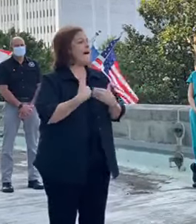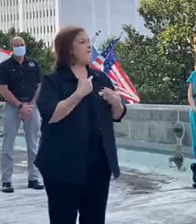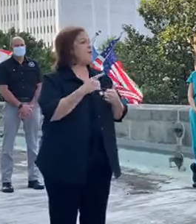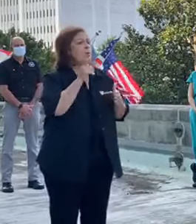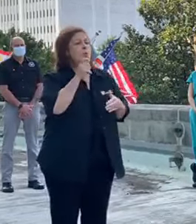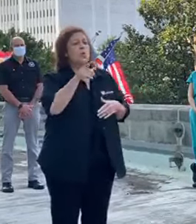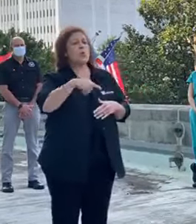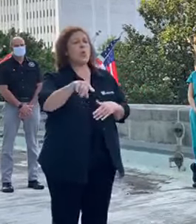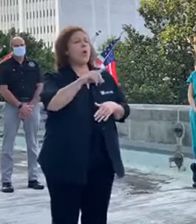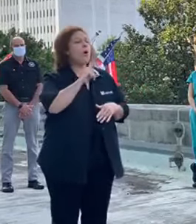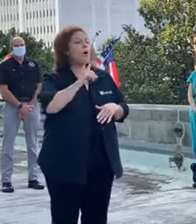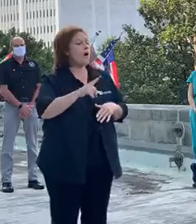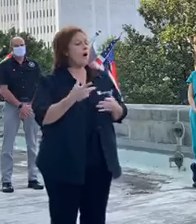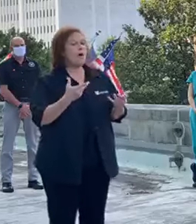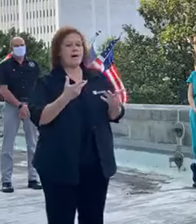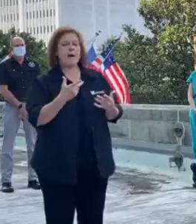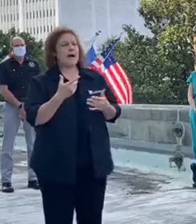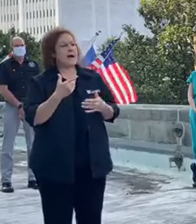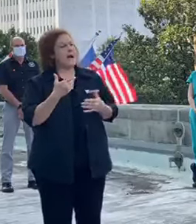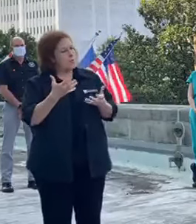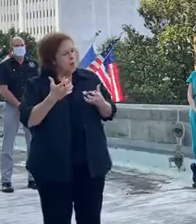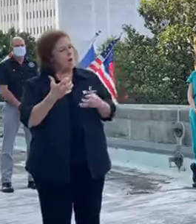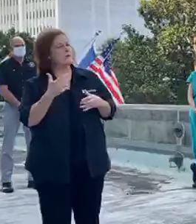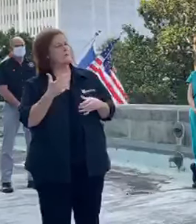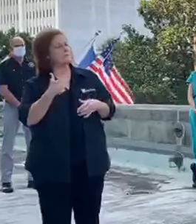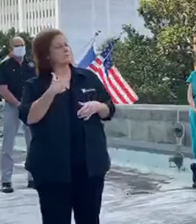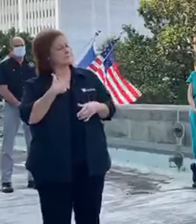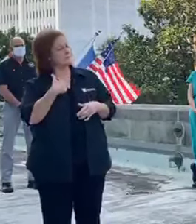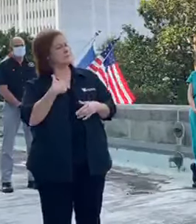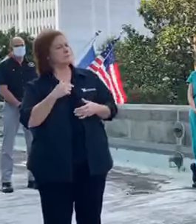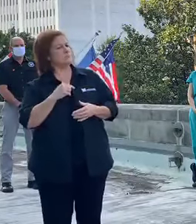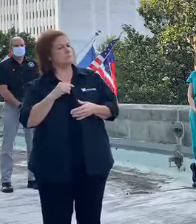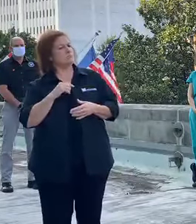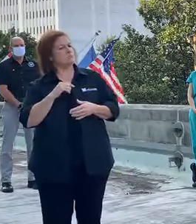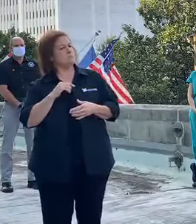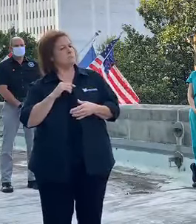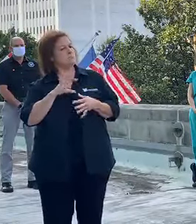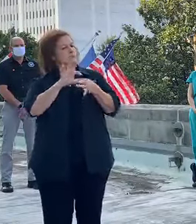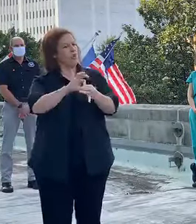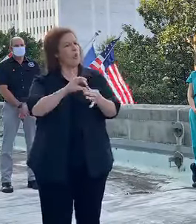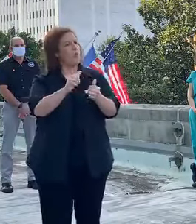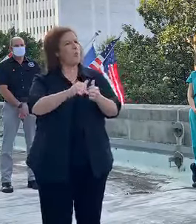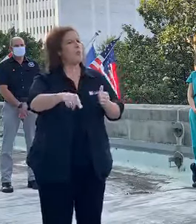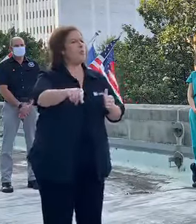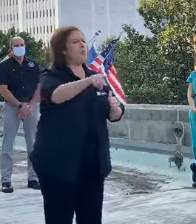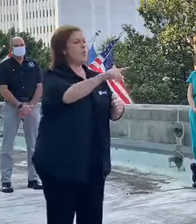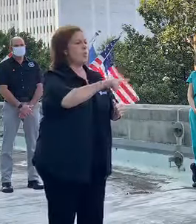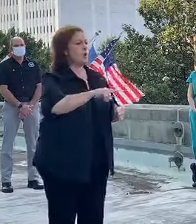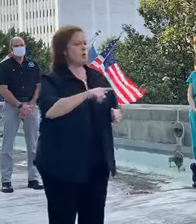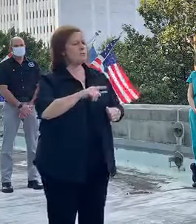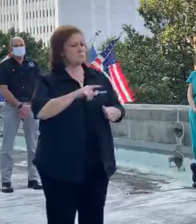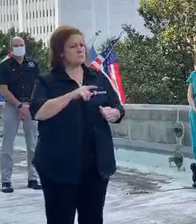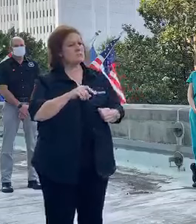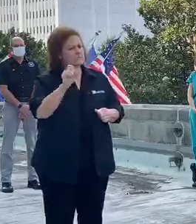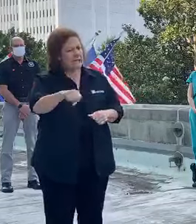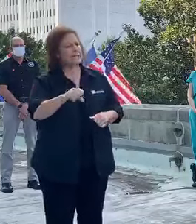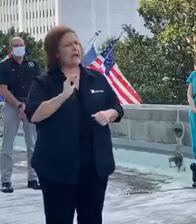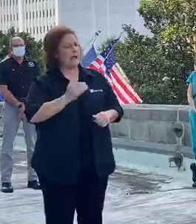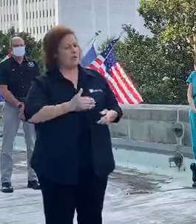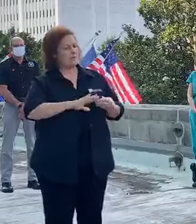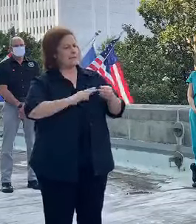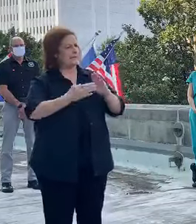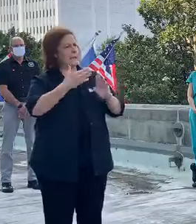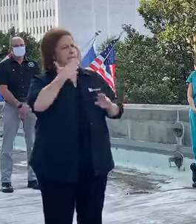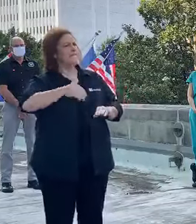us, I really want to join with you and this entire city for us saying, hey, our city is better because of